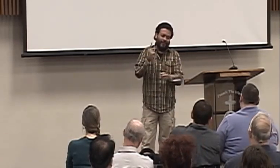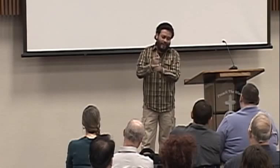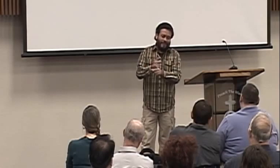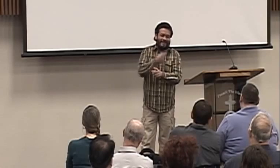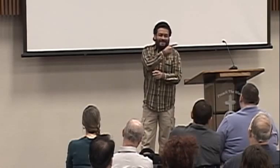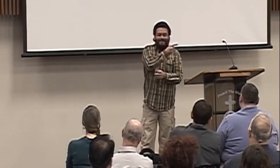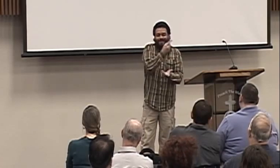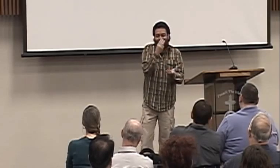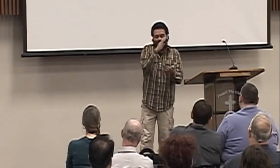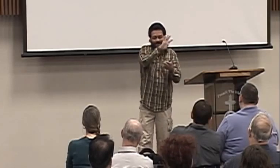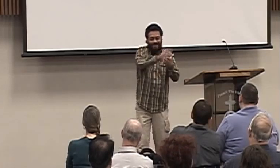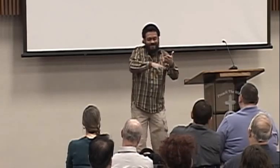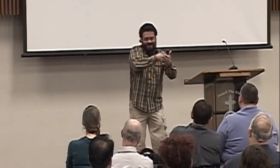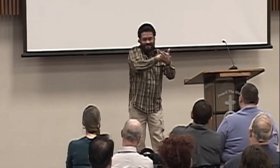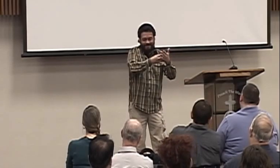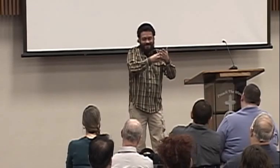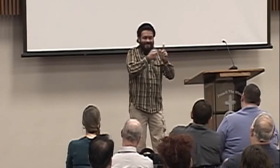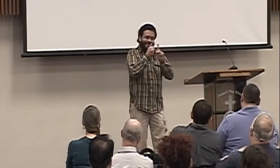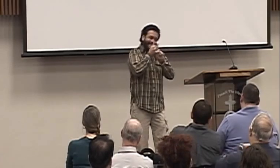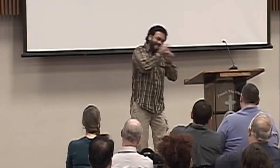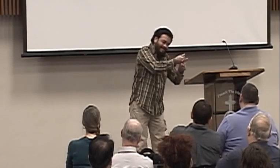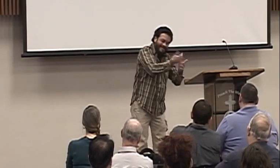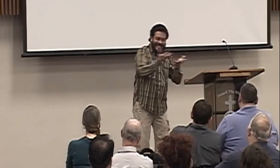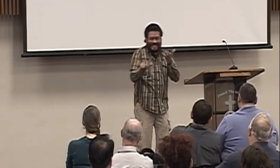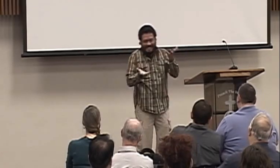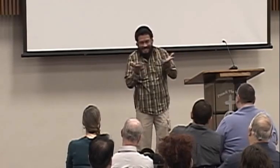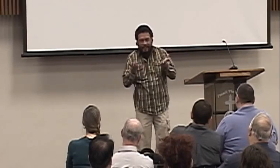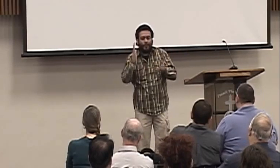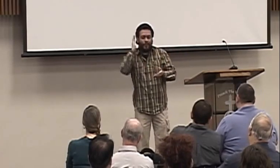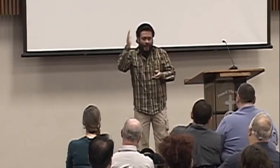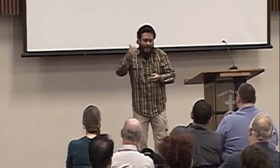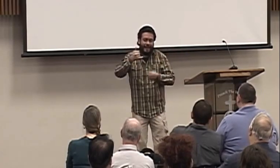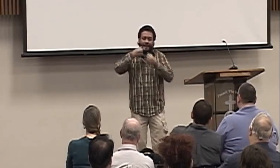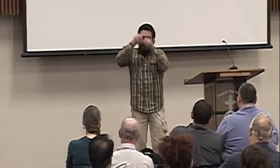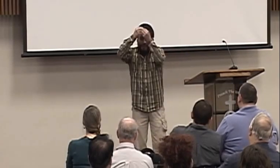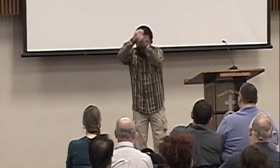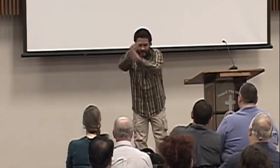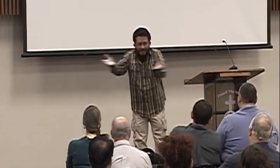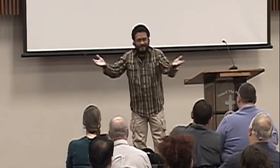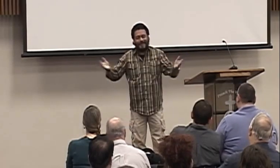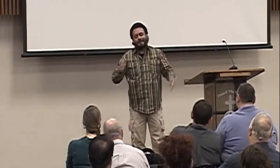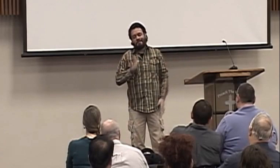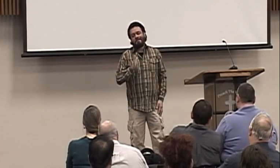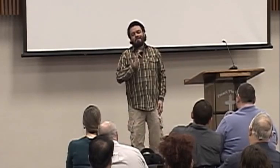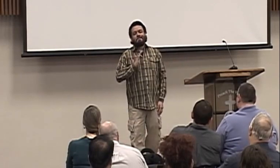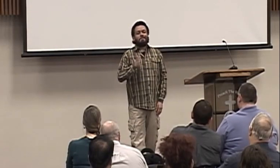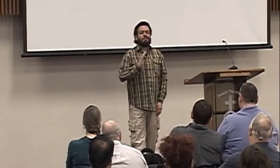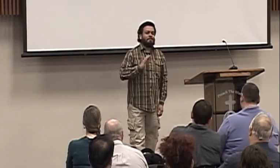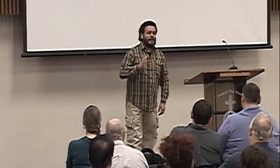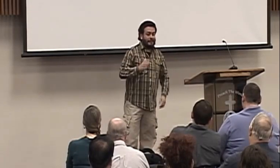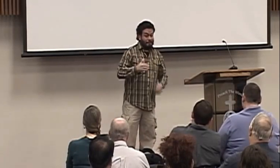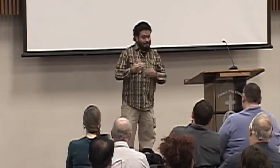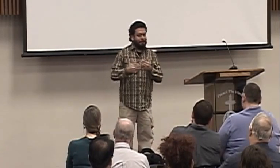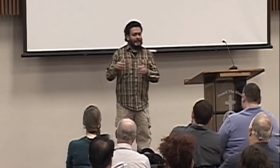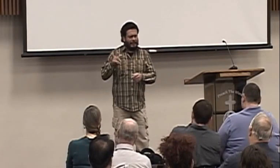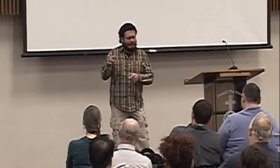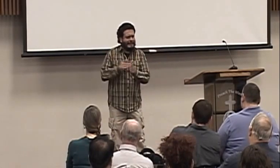I said, yeah, that's right. Of course, we had a schedule we had to follow with the church and the mission there, and so, but we scheduled